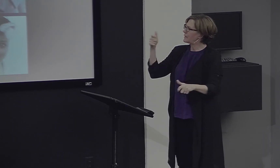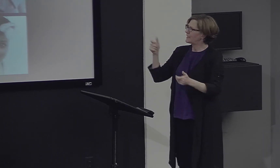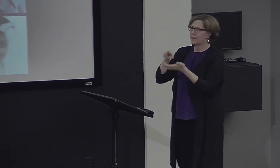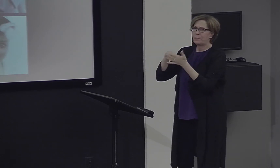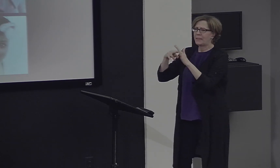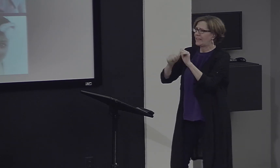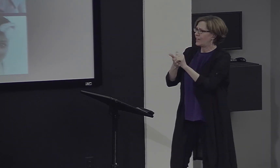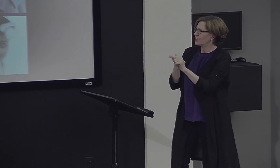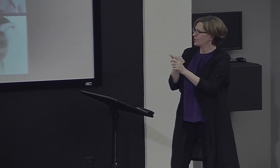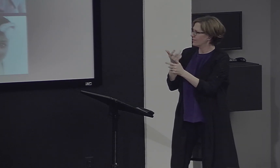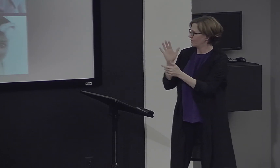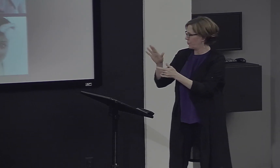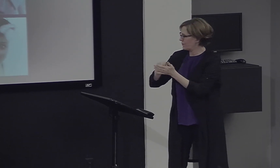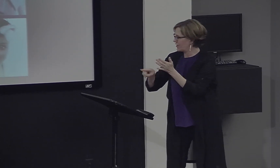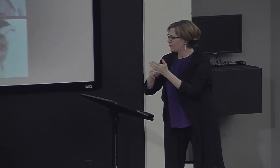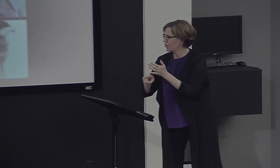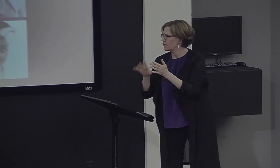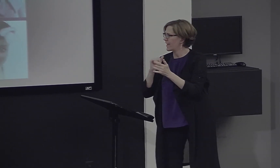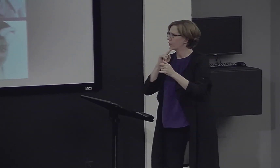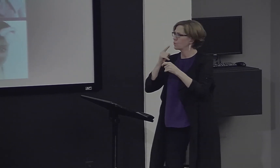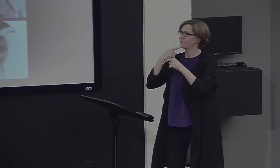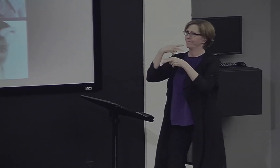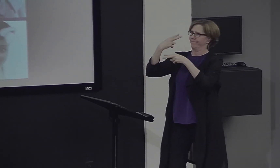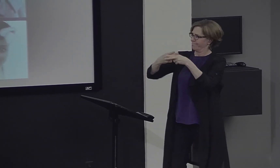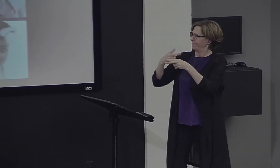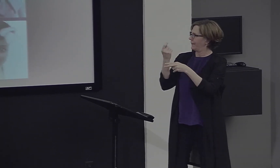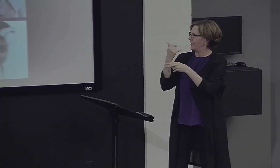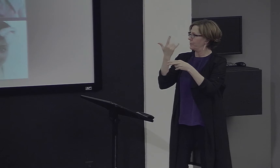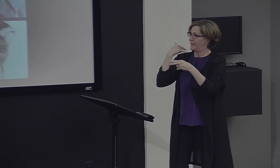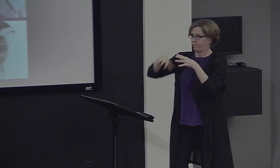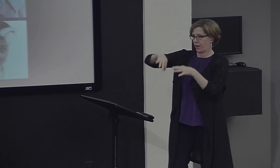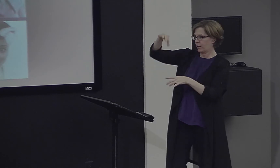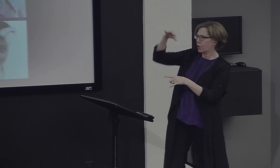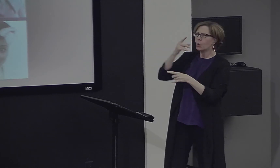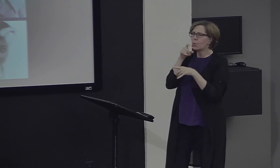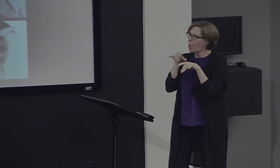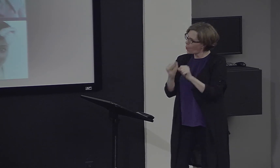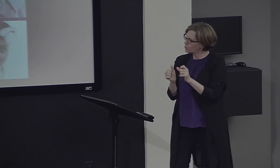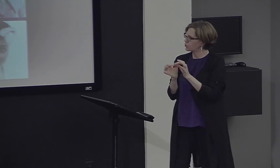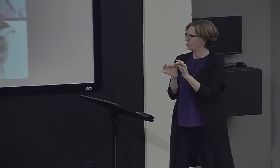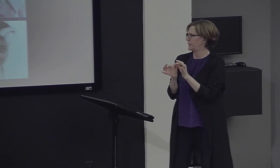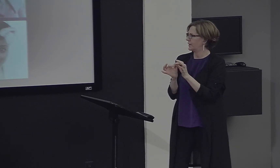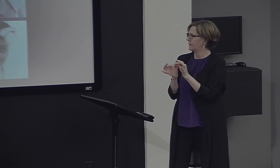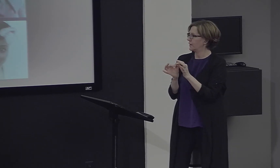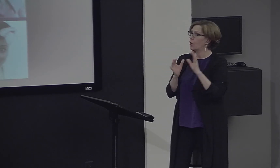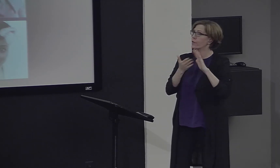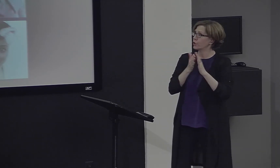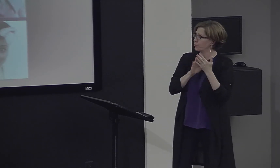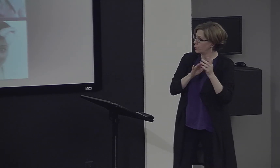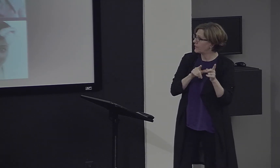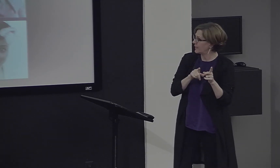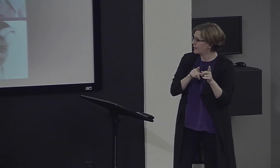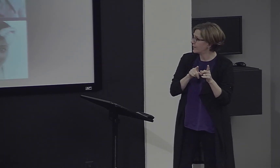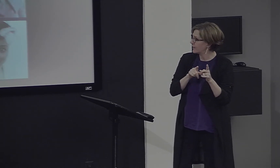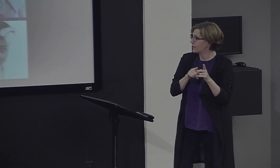I think who owns interpreting is really behind a lot of the research that you do.